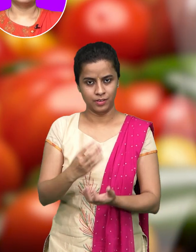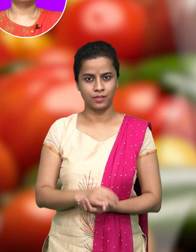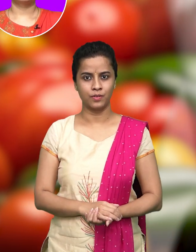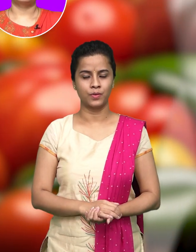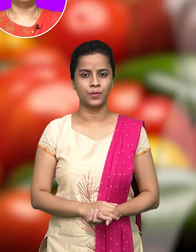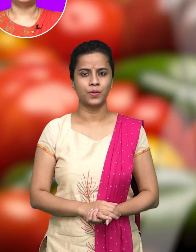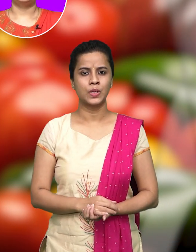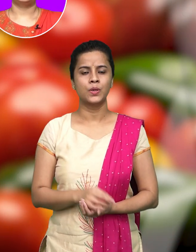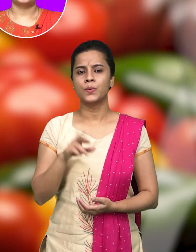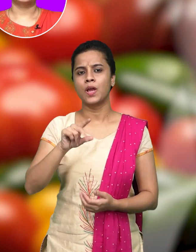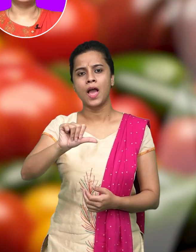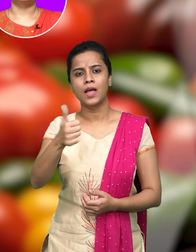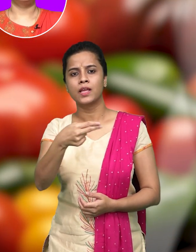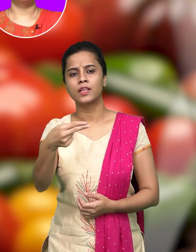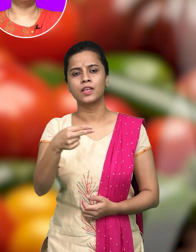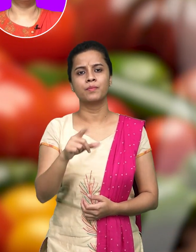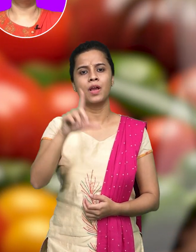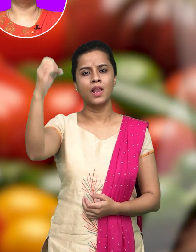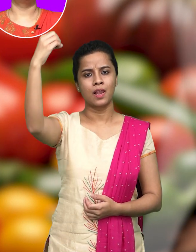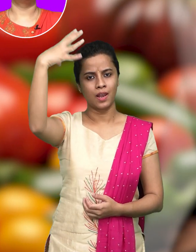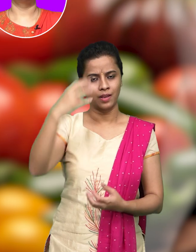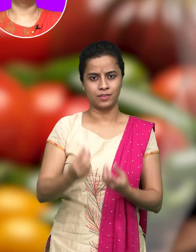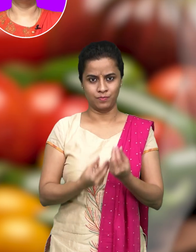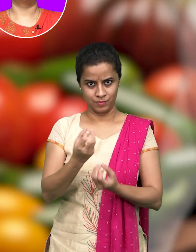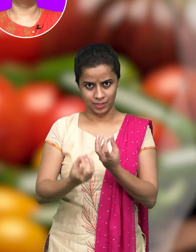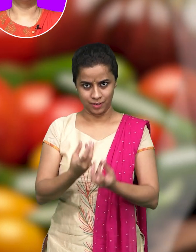which is also called light reaction,